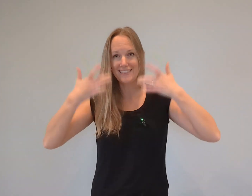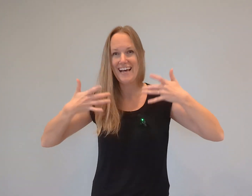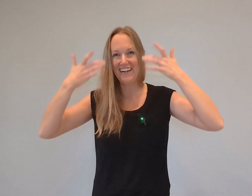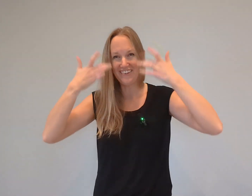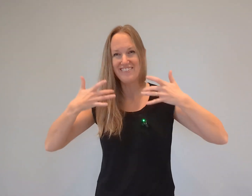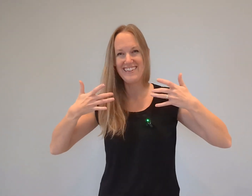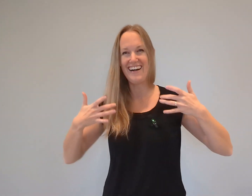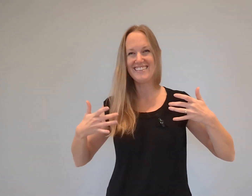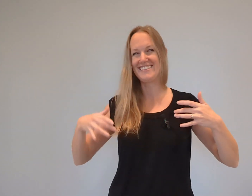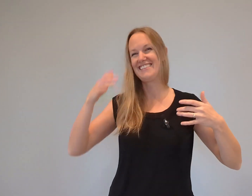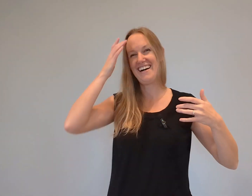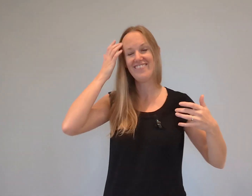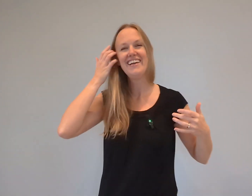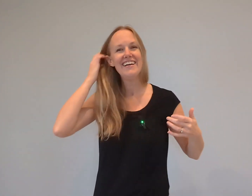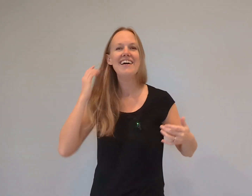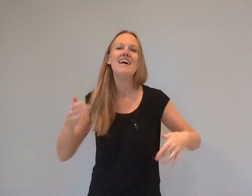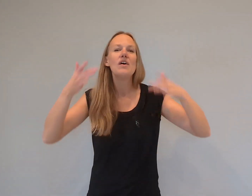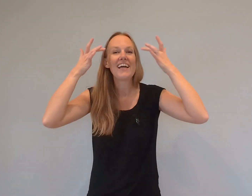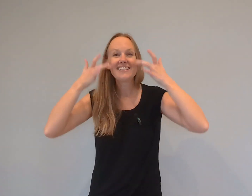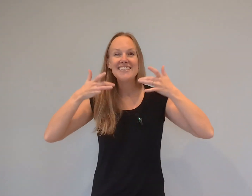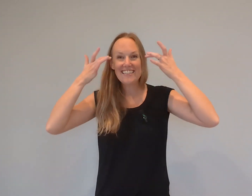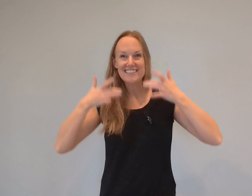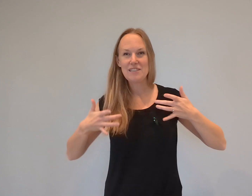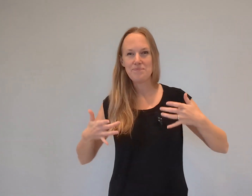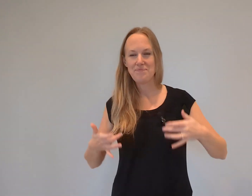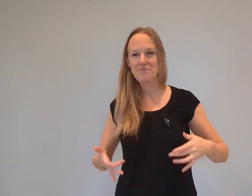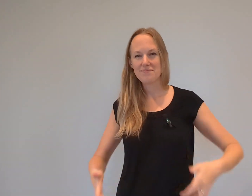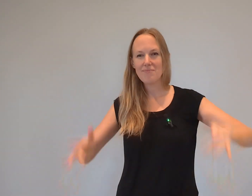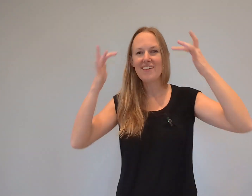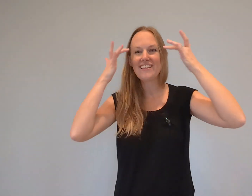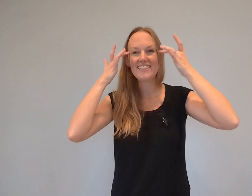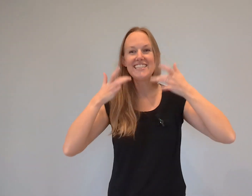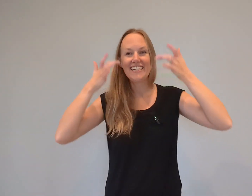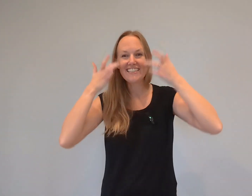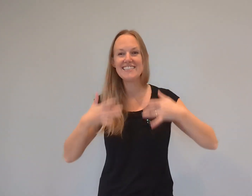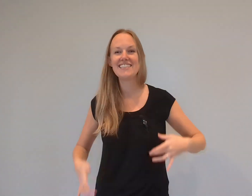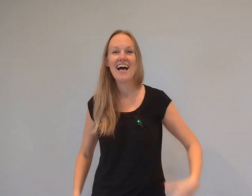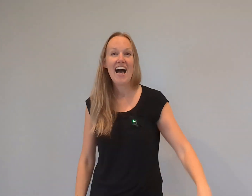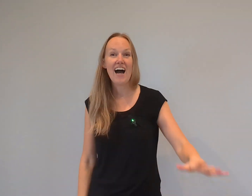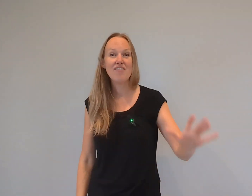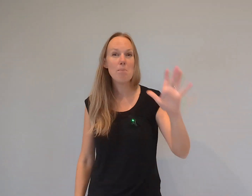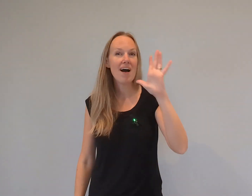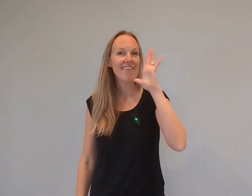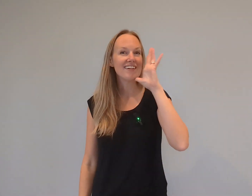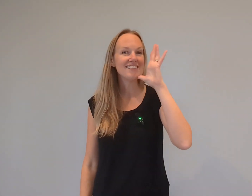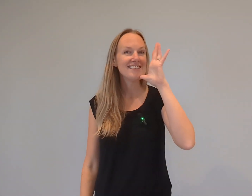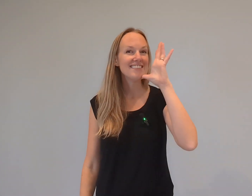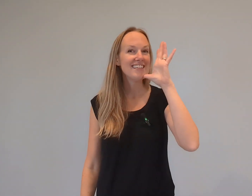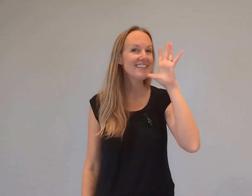myself non-stop. Okay, tears. With the tears of a mother.